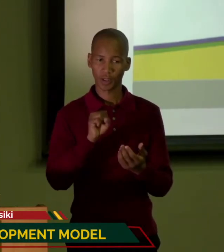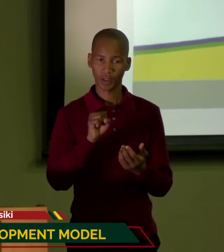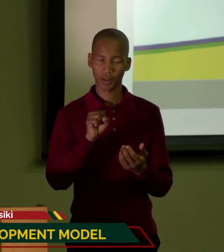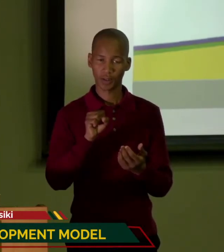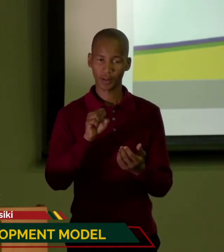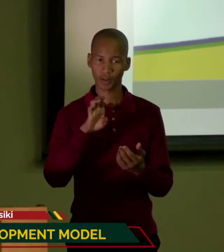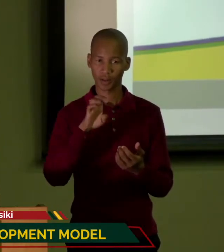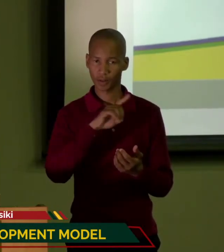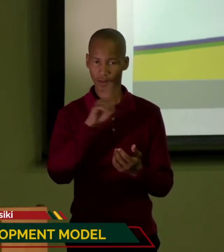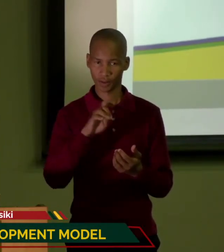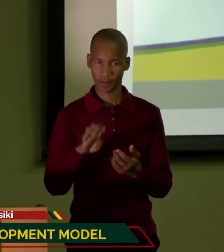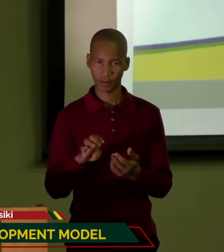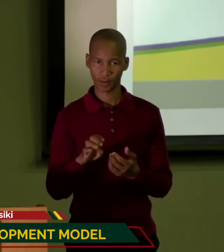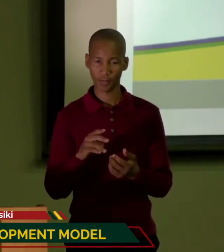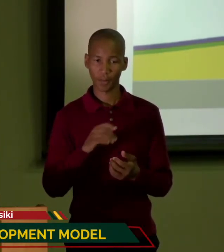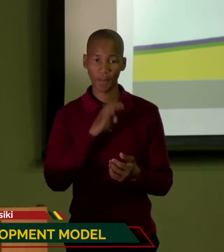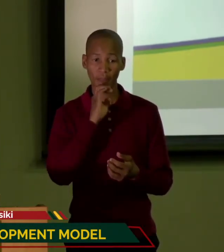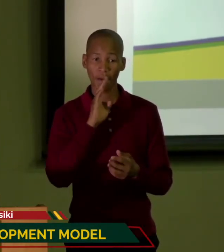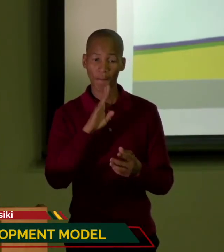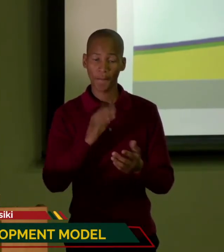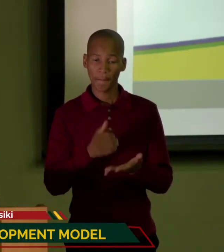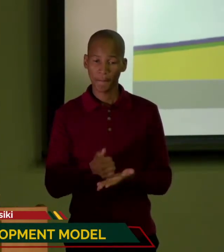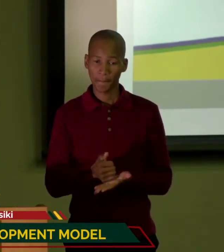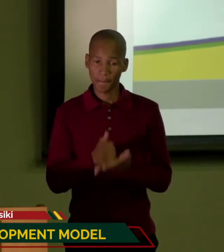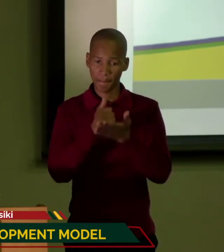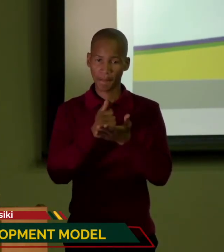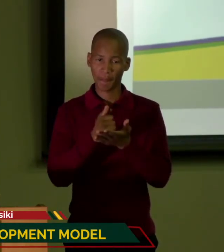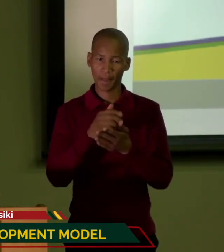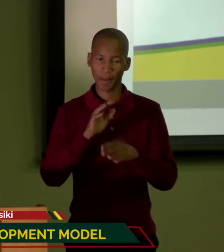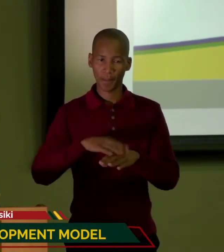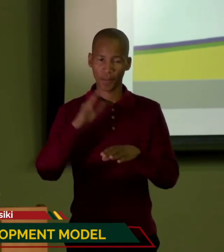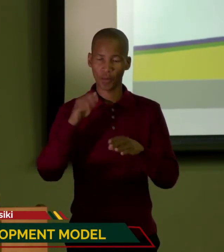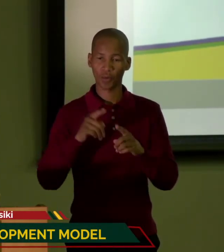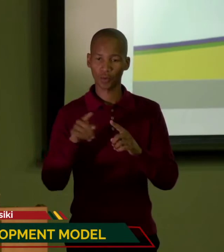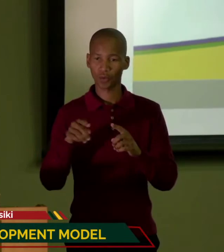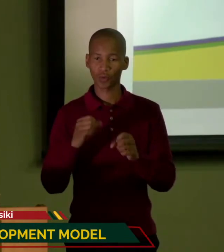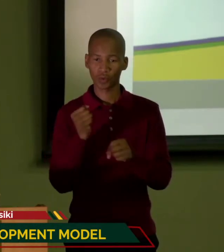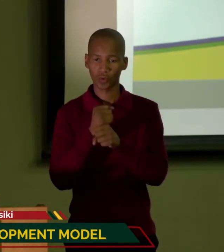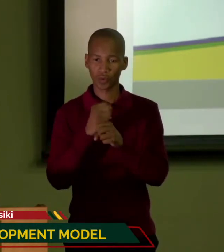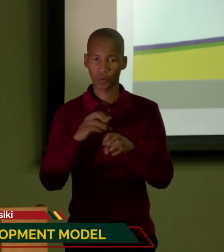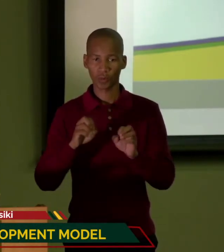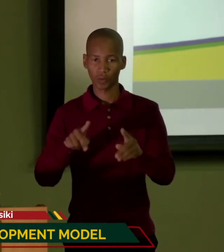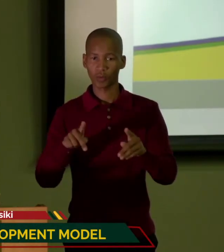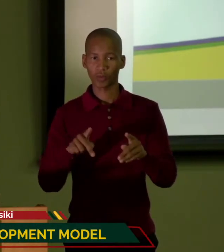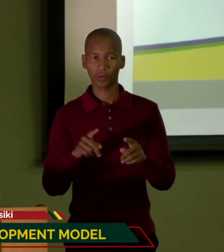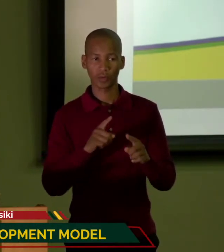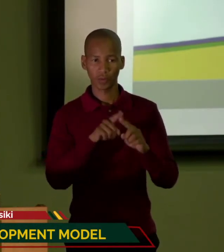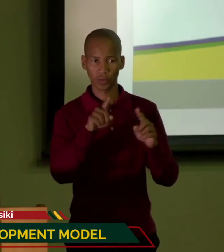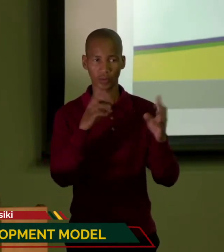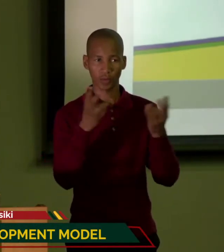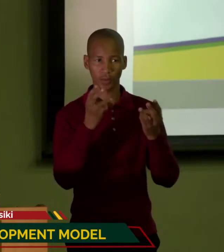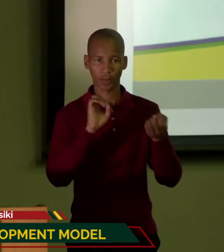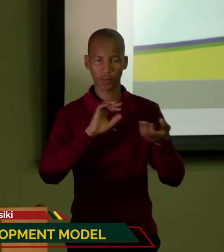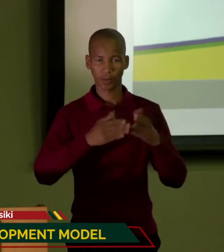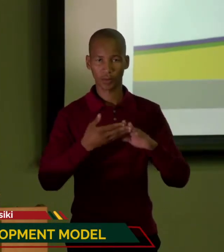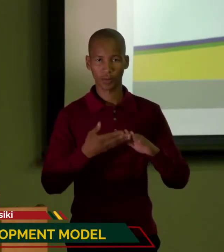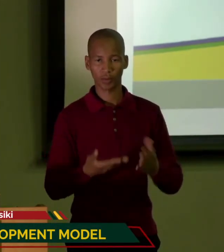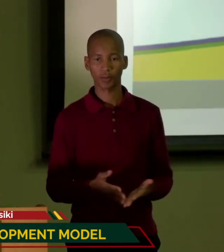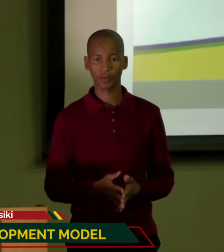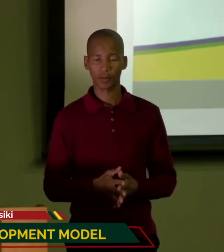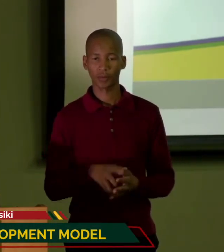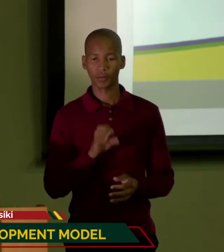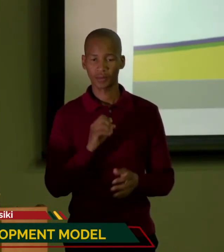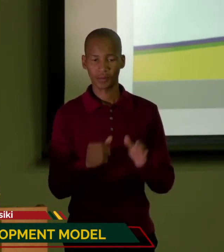assist in the job opportunities zabantu bakuthi sincediswe ke